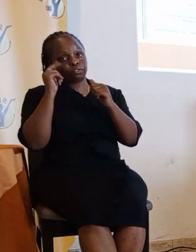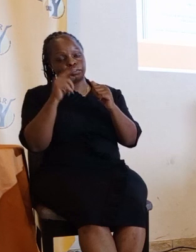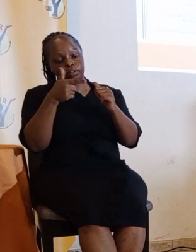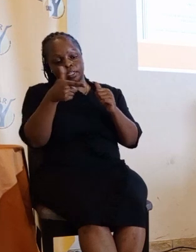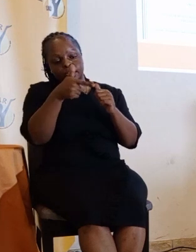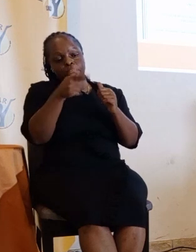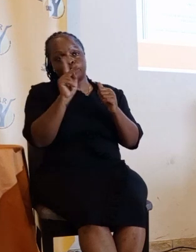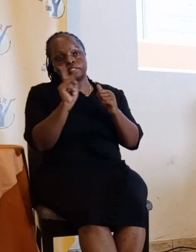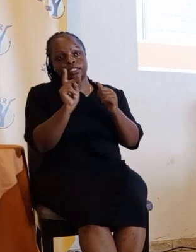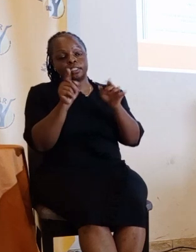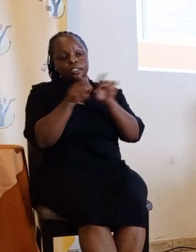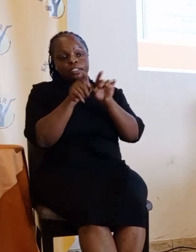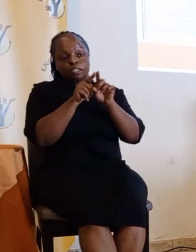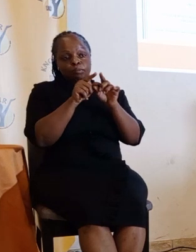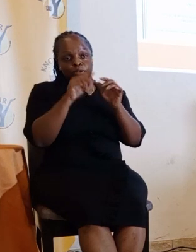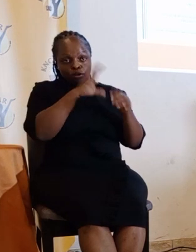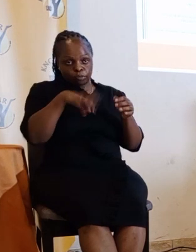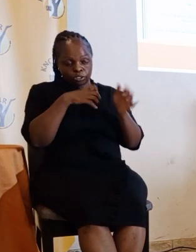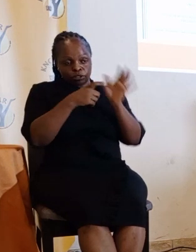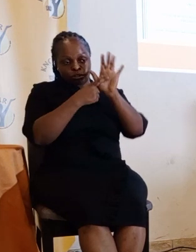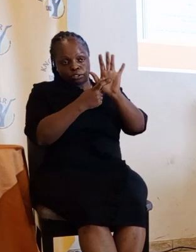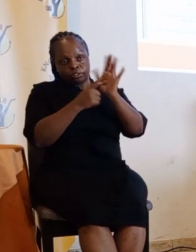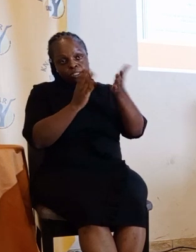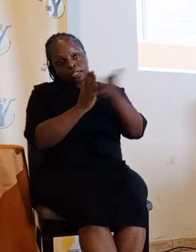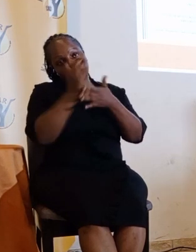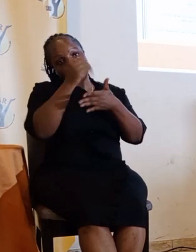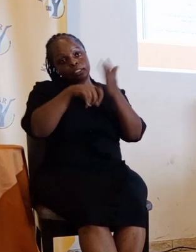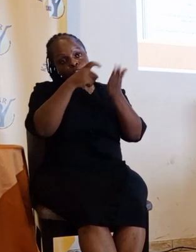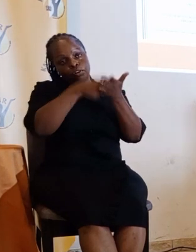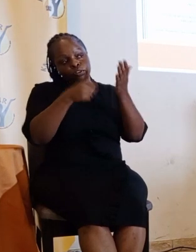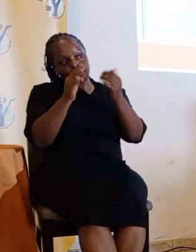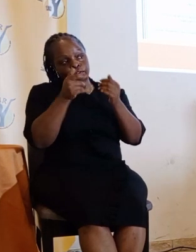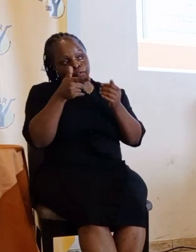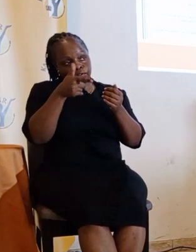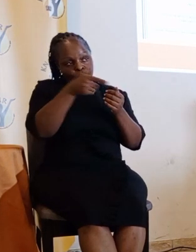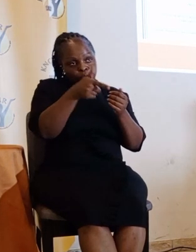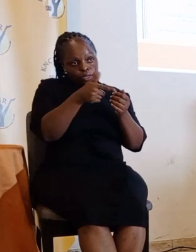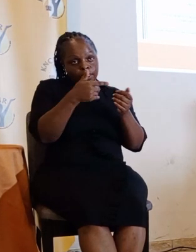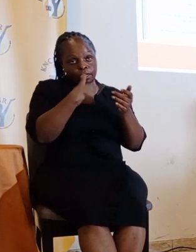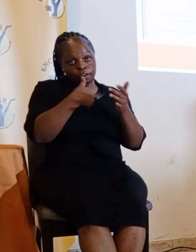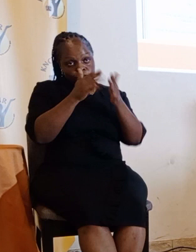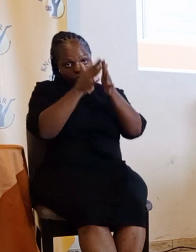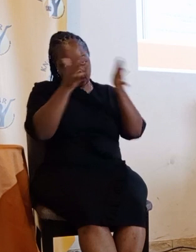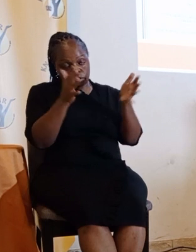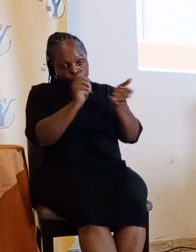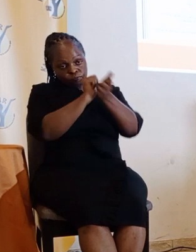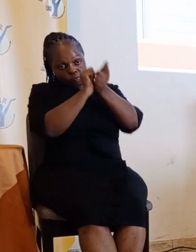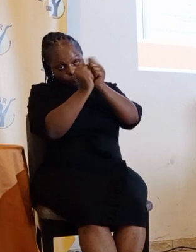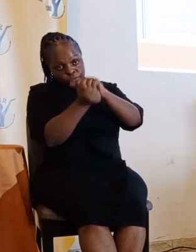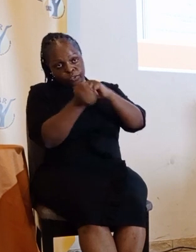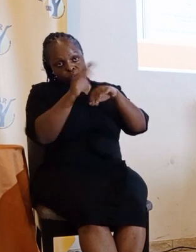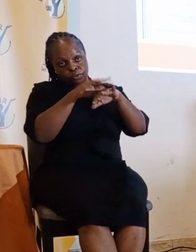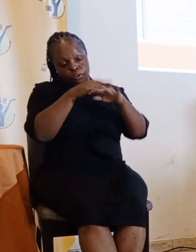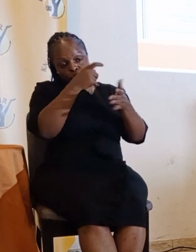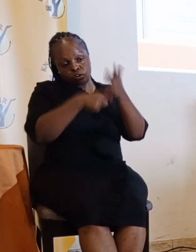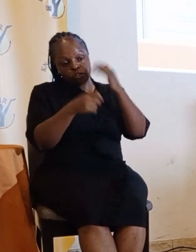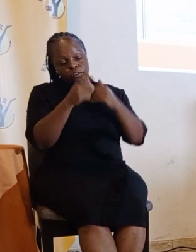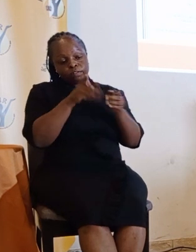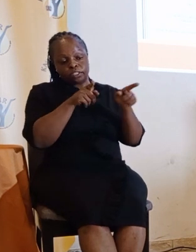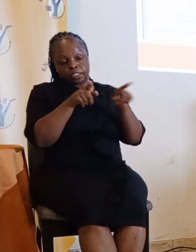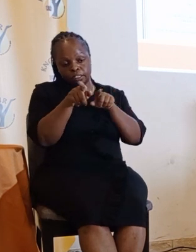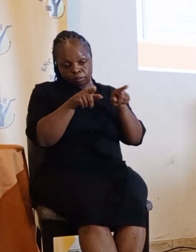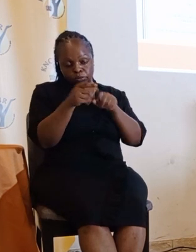The Commission reiterates that the rise in the cost of fuel has a huge implication on the cost of